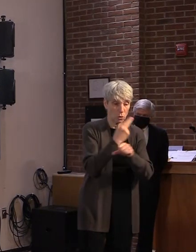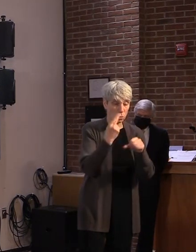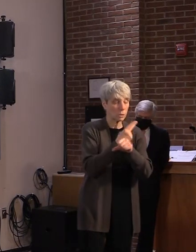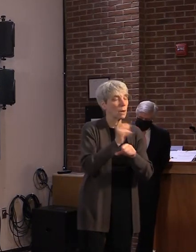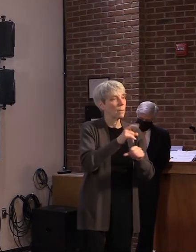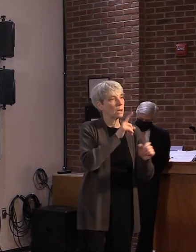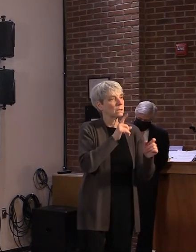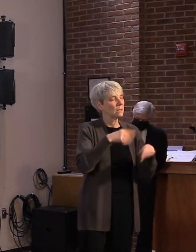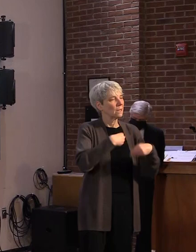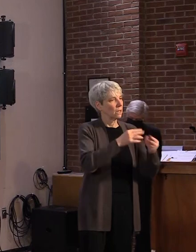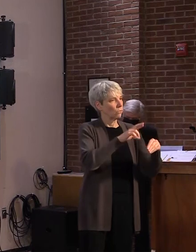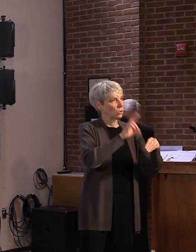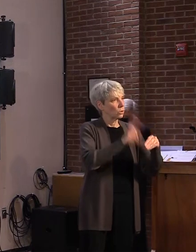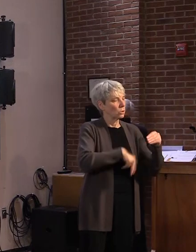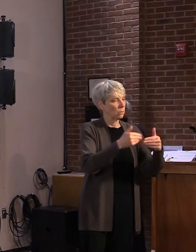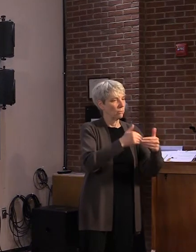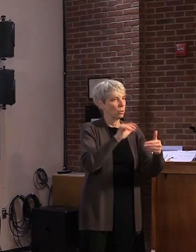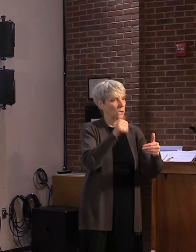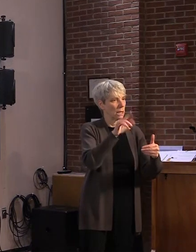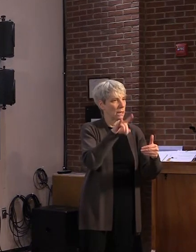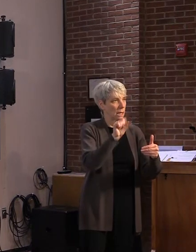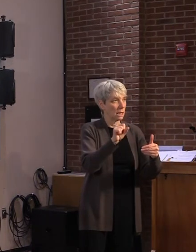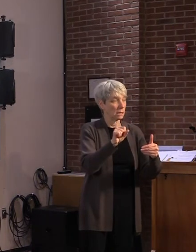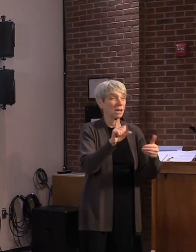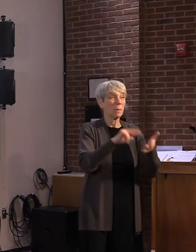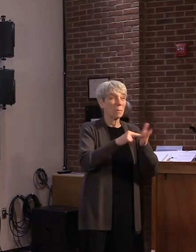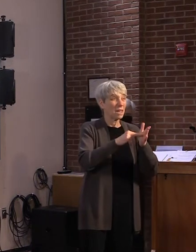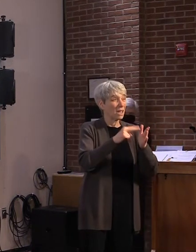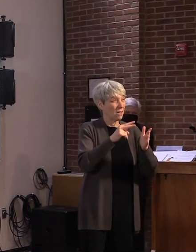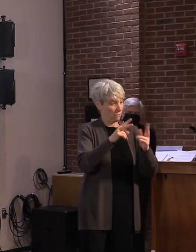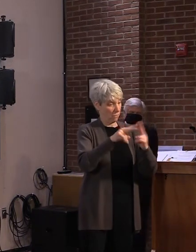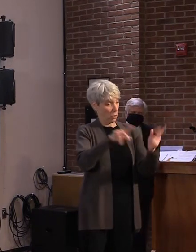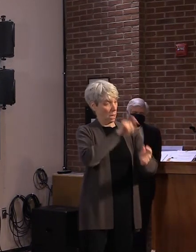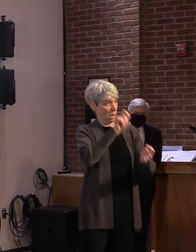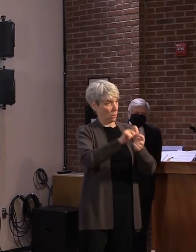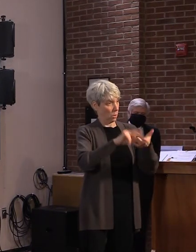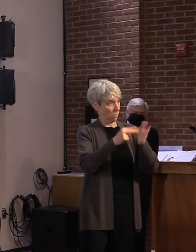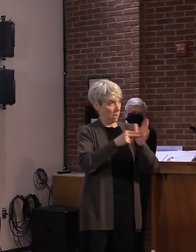and specificity, those numbers will be in the 99% range.